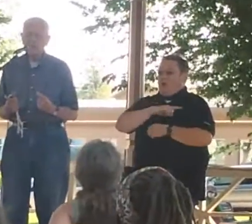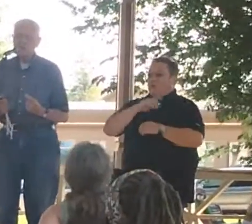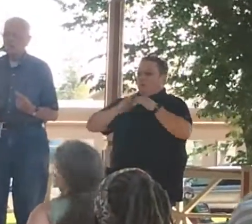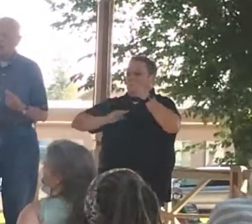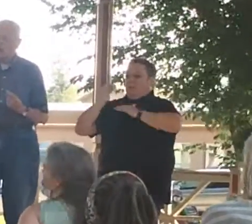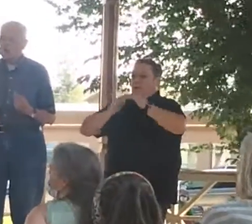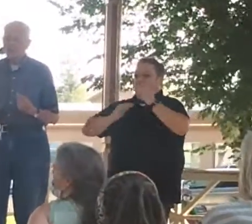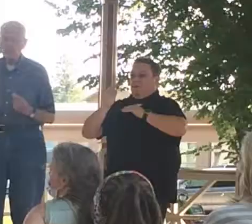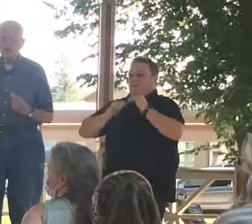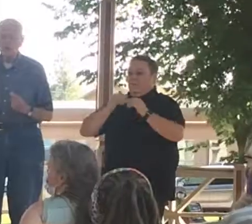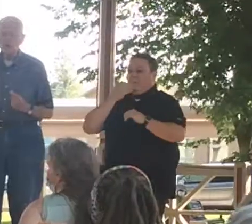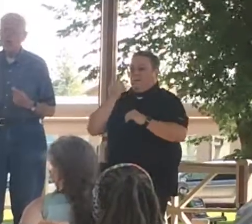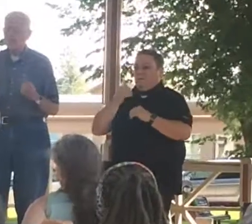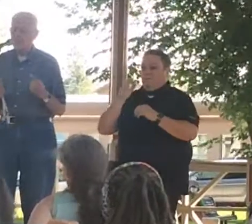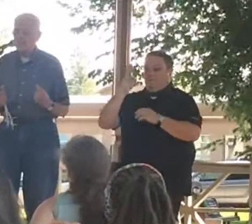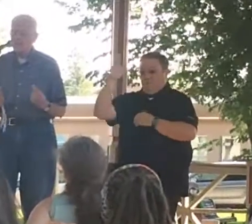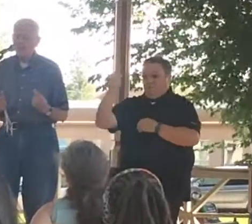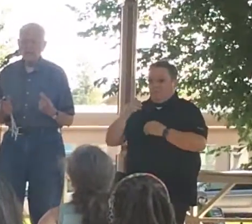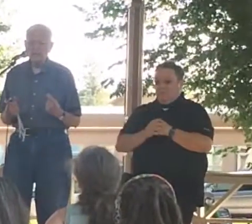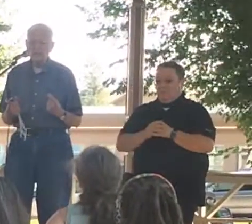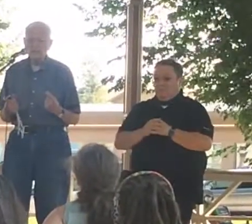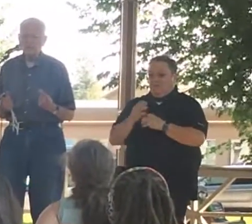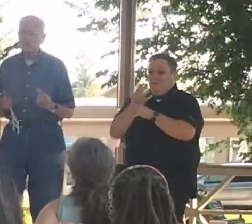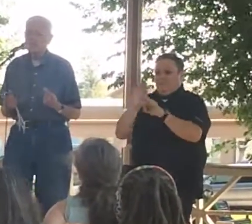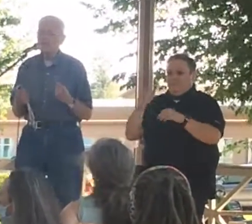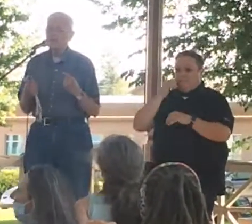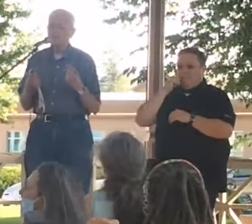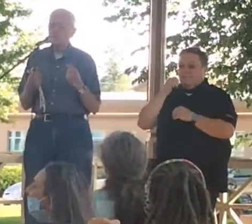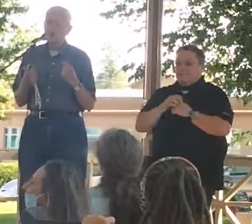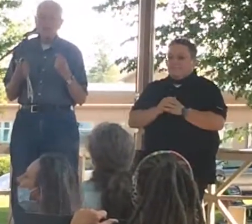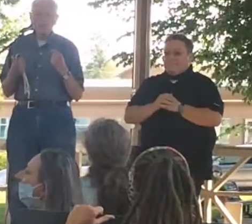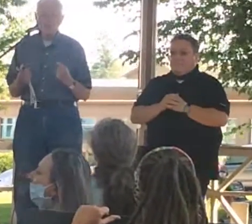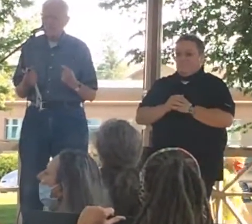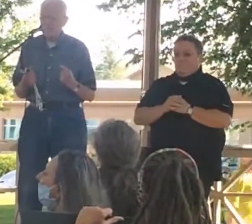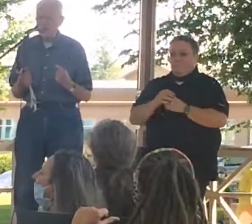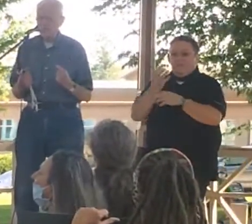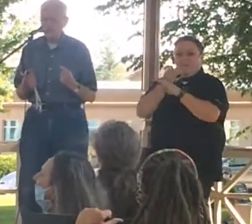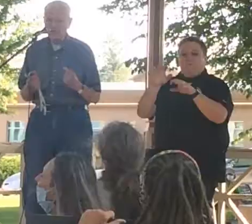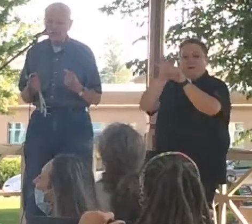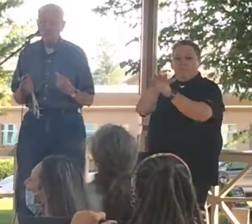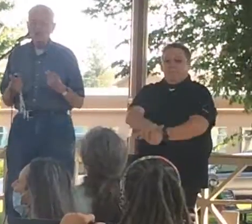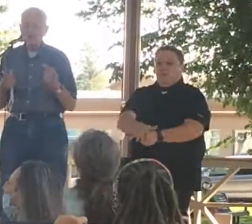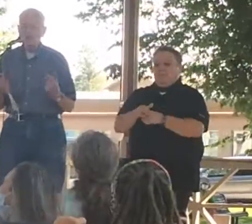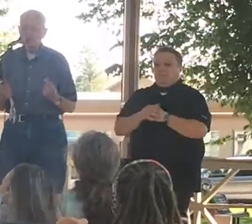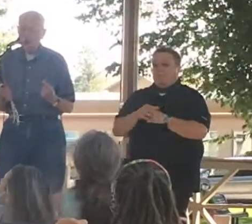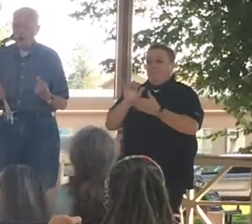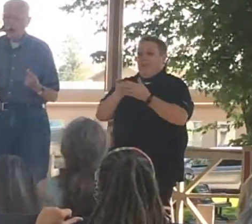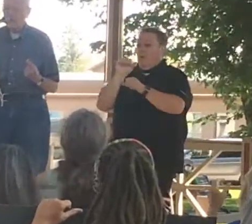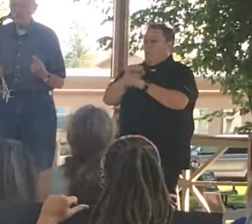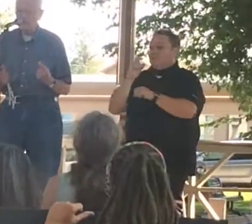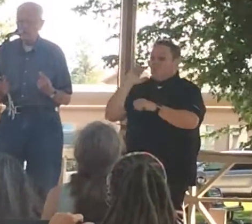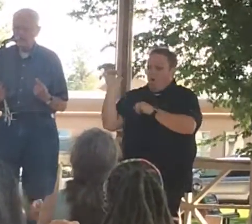build a better future, free of racism, free of oppression, that works